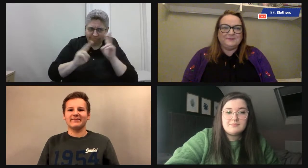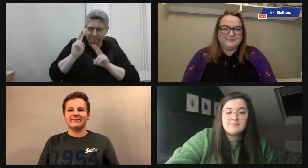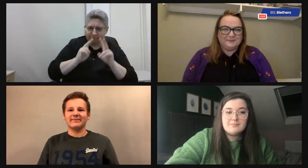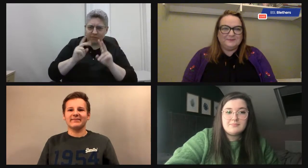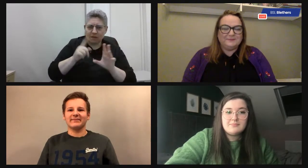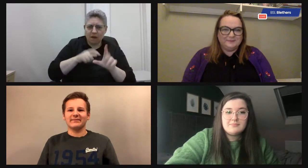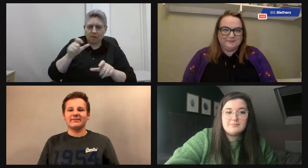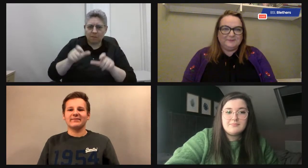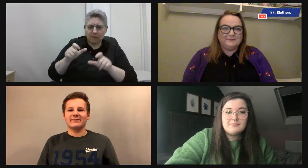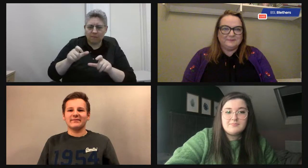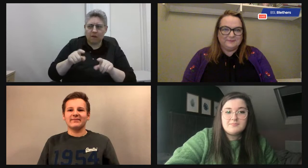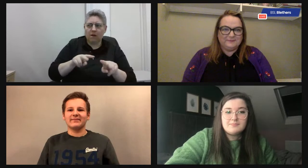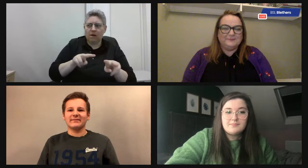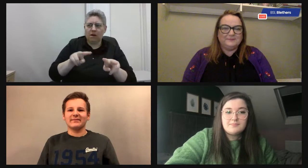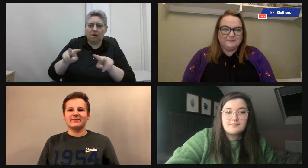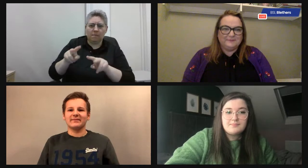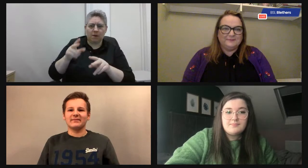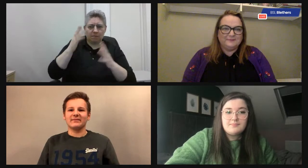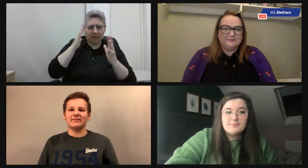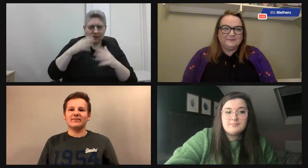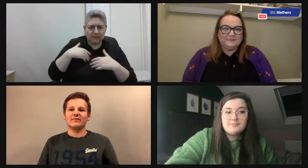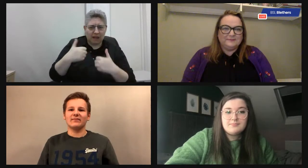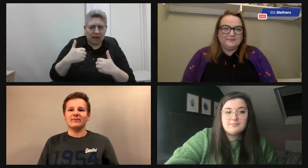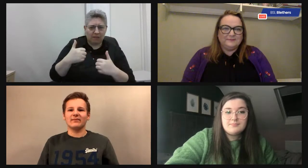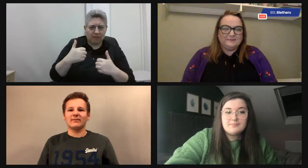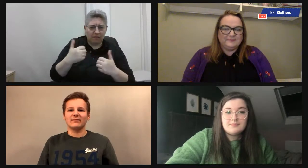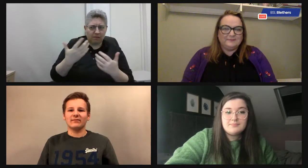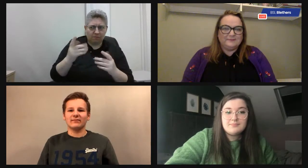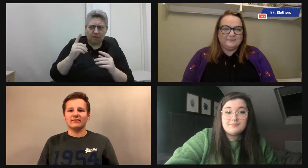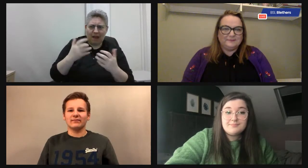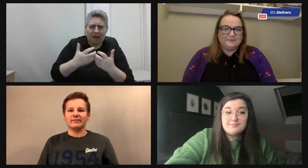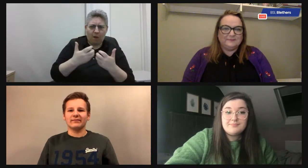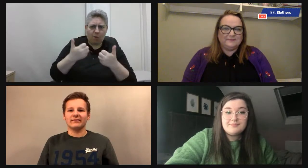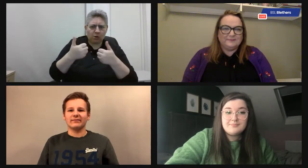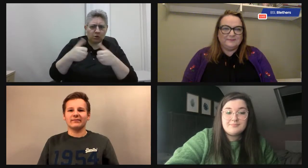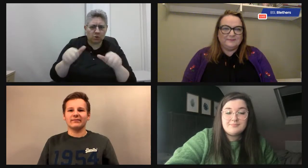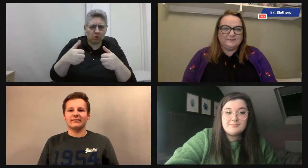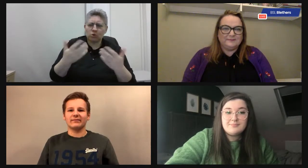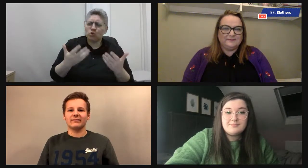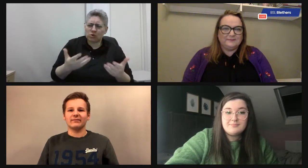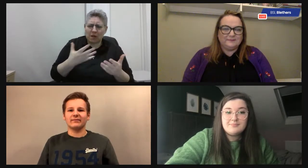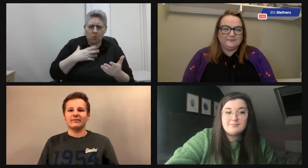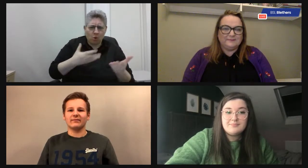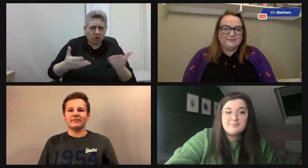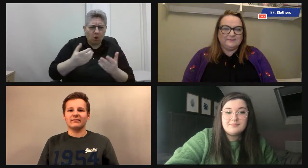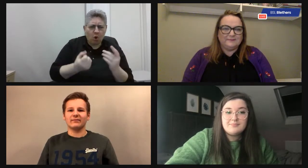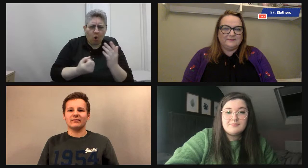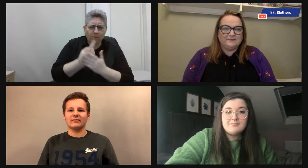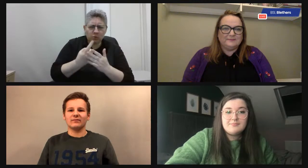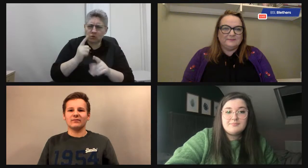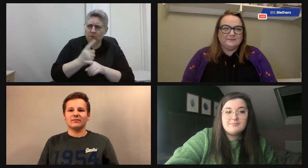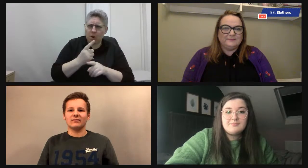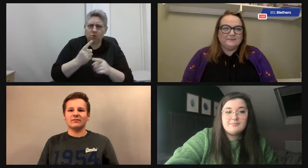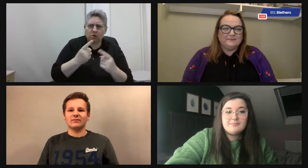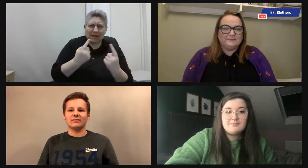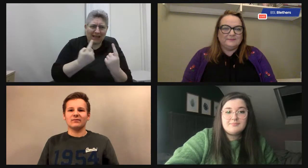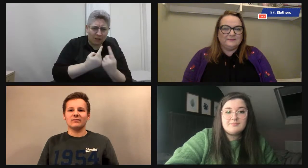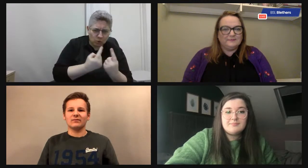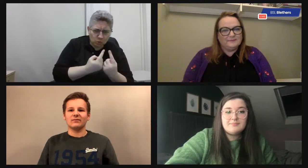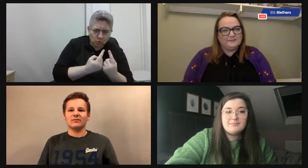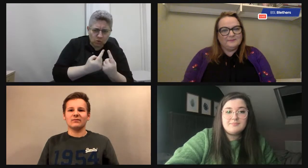Moira, I know you've been working on the Deaf Roots and Pride project. When you're out and about with Deaf Roots and Pride project,